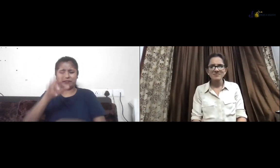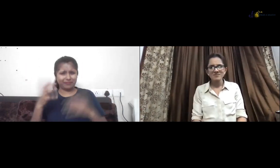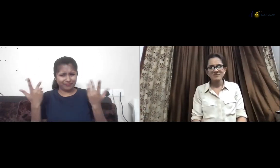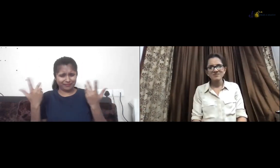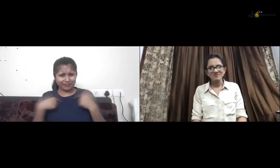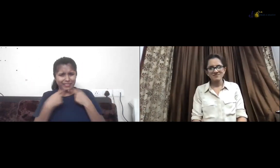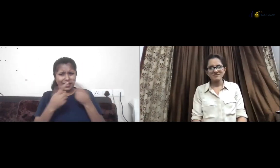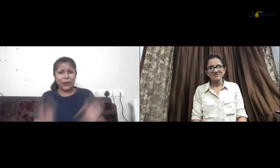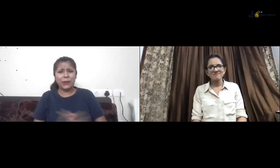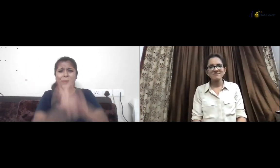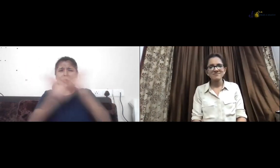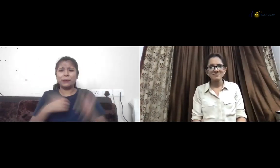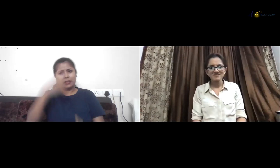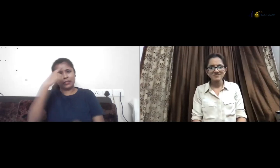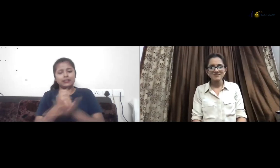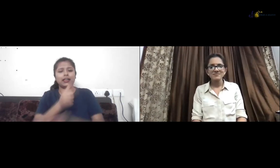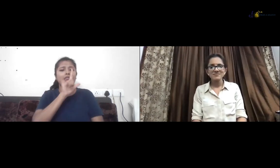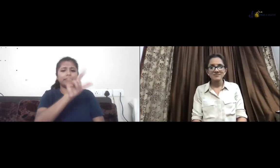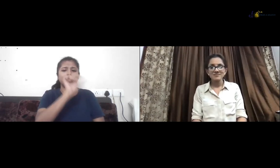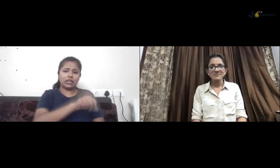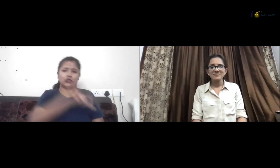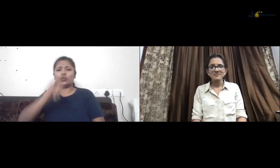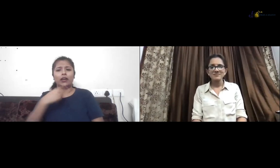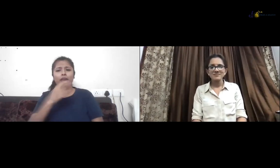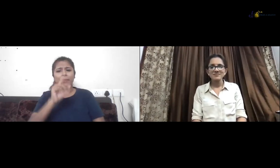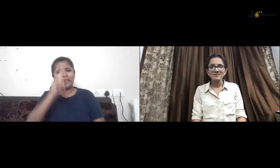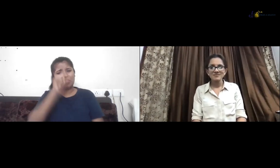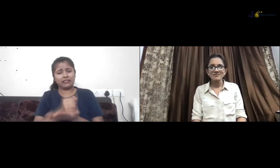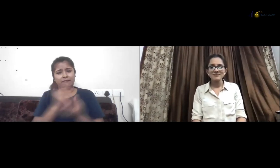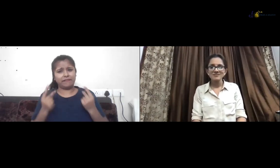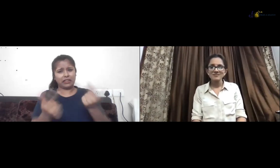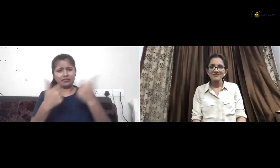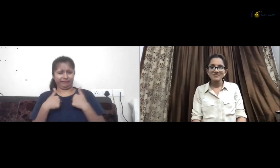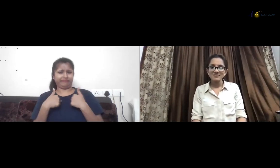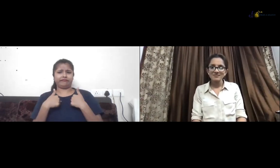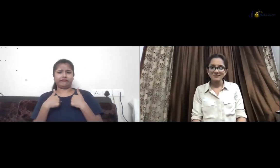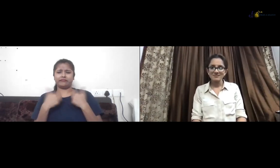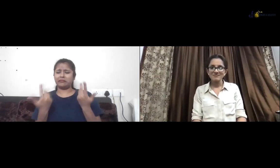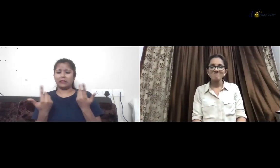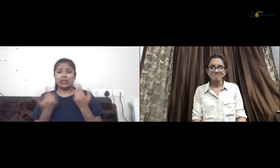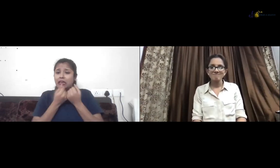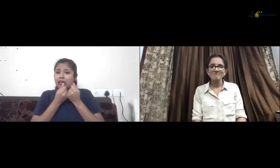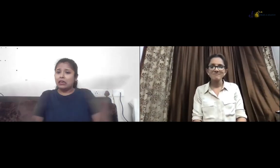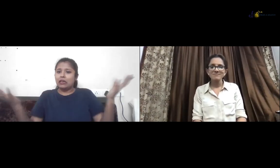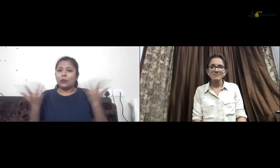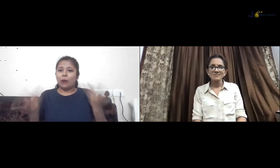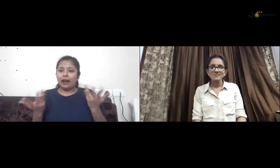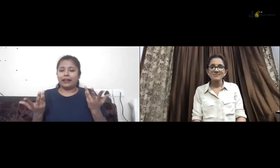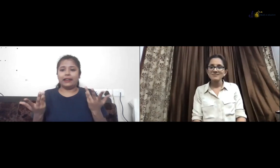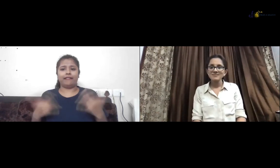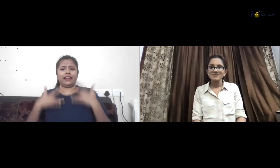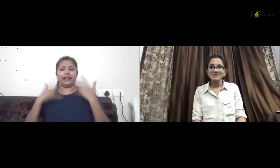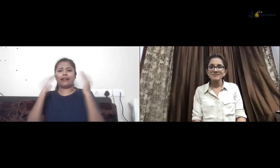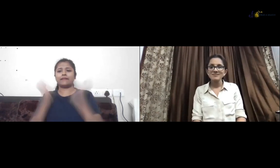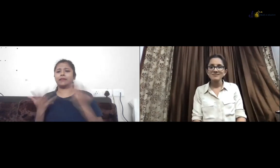reason of the why people are doing these things? What we can say? I said just okay. That's my decision whether I have to